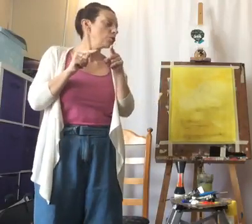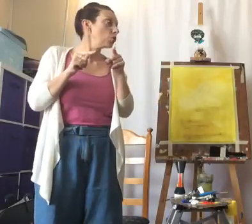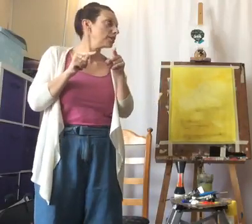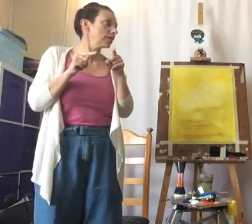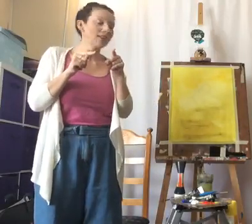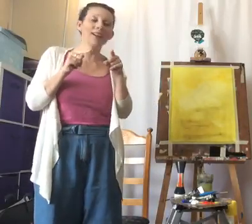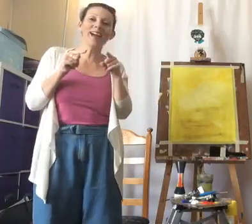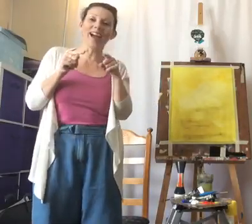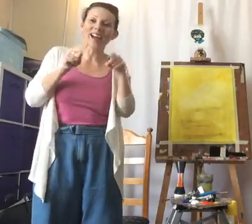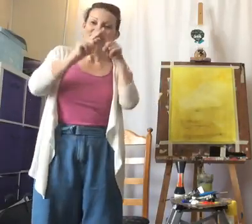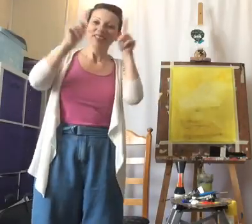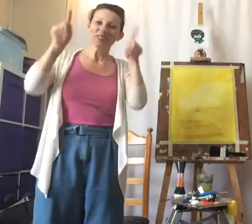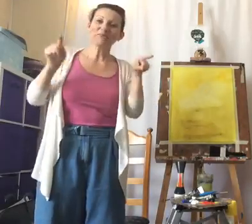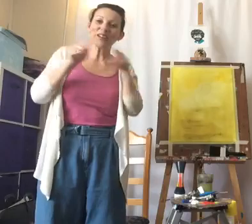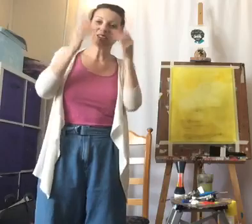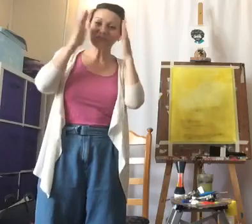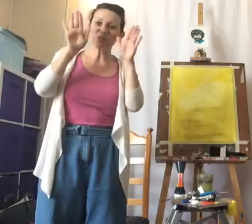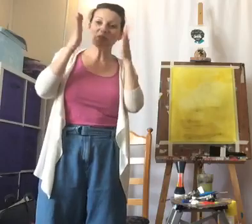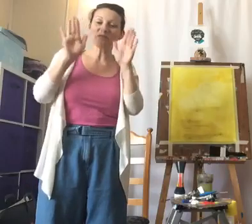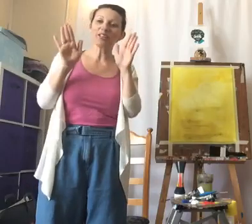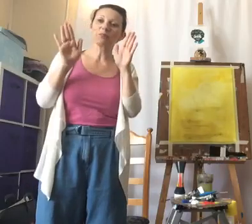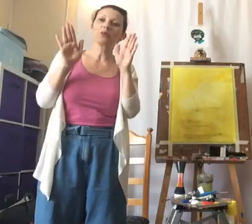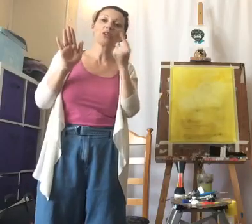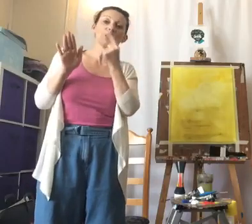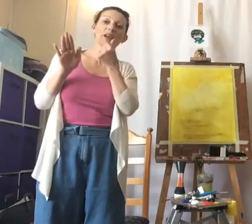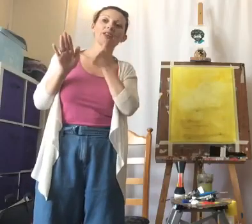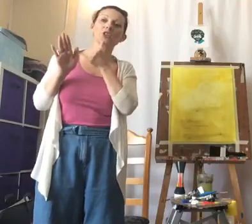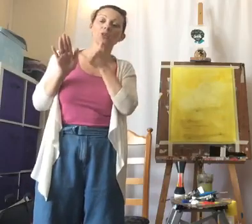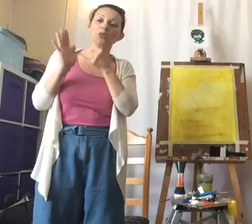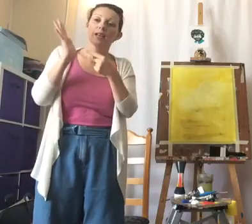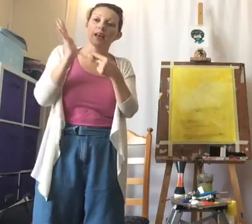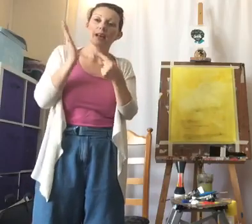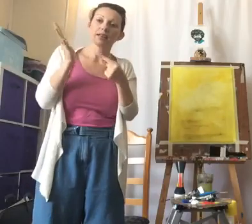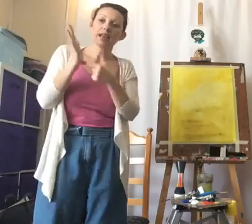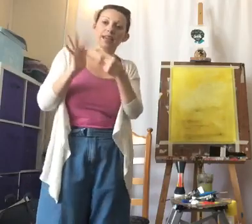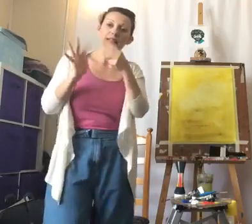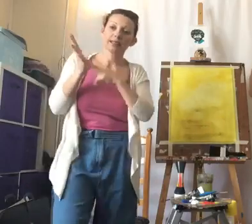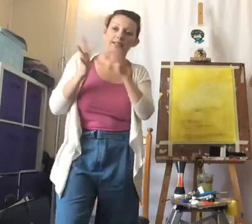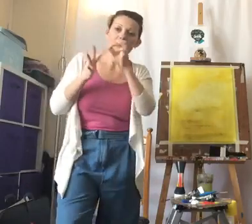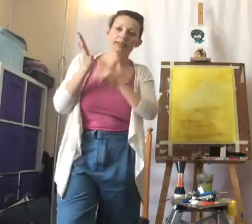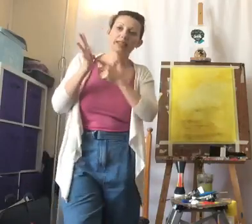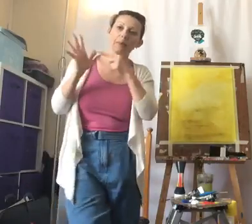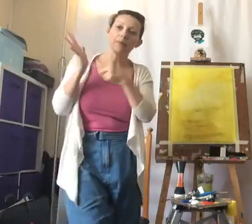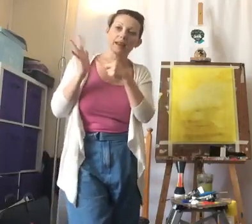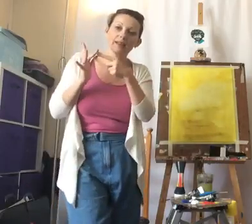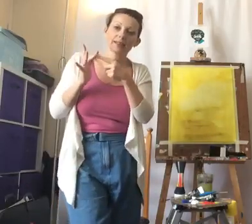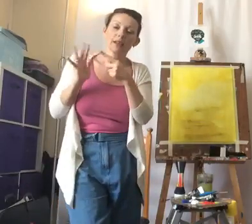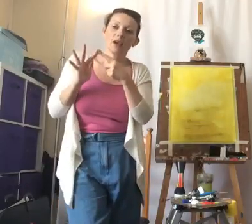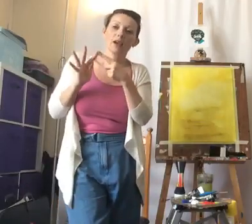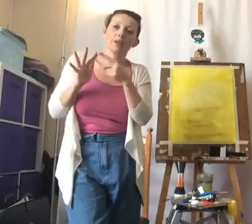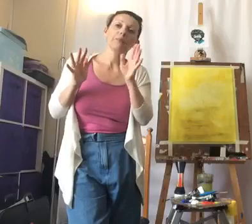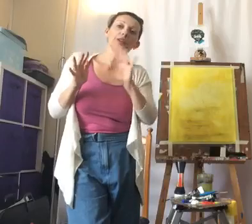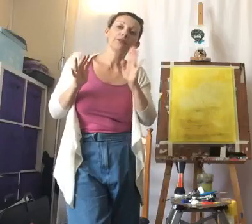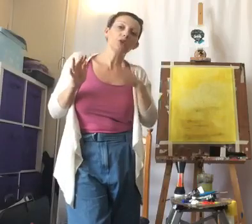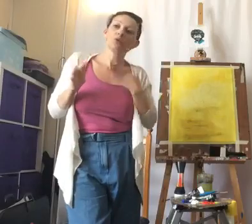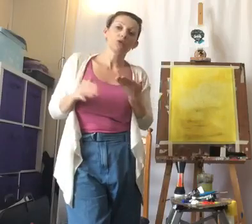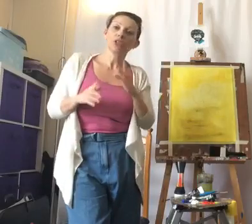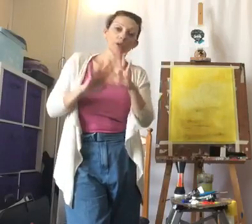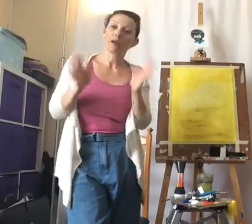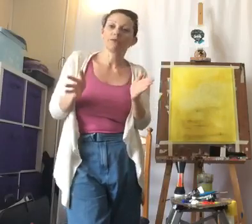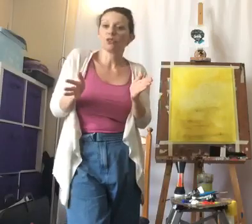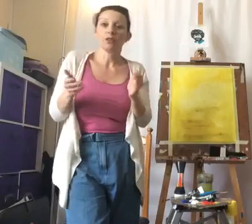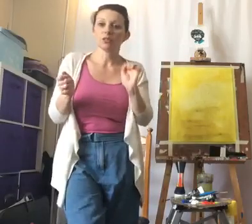So noisy. It's a picture that we put on Facebook which you can use as a template. But if you don't